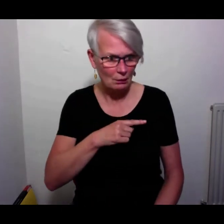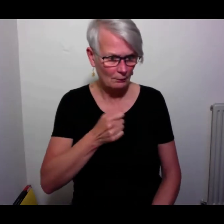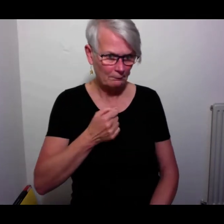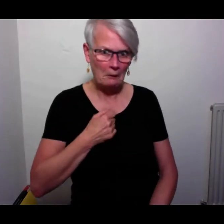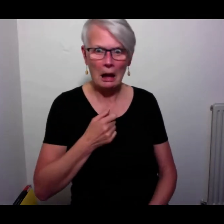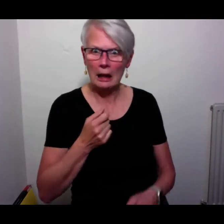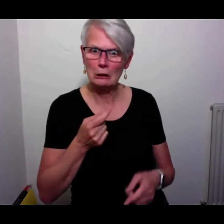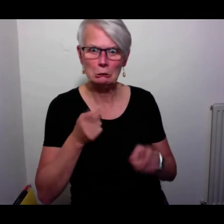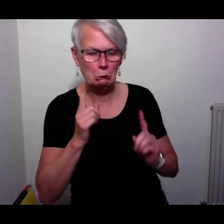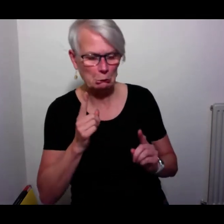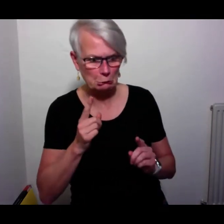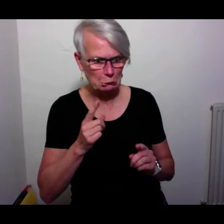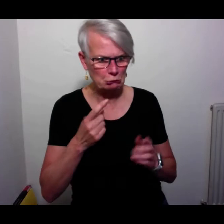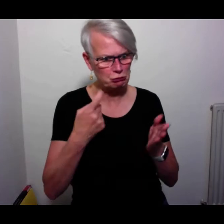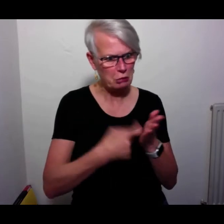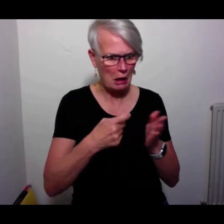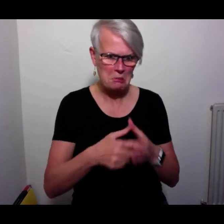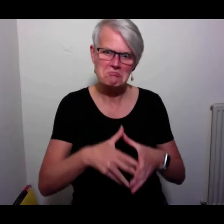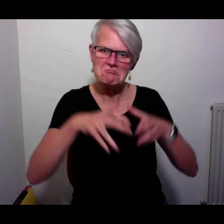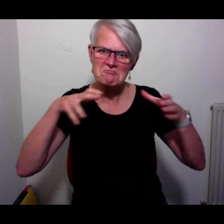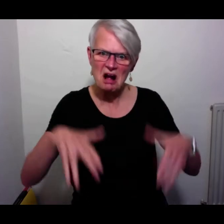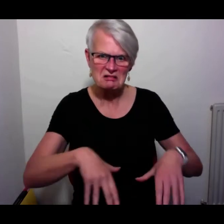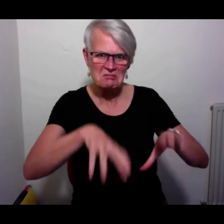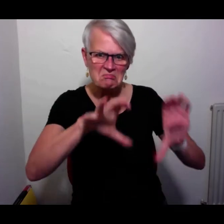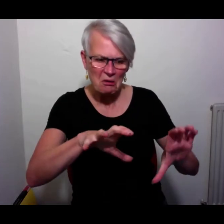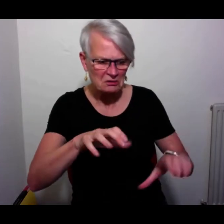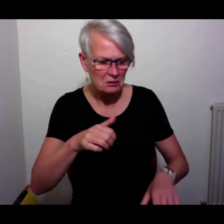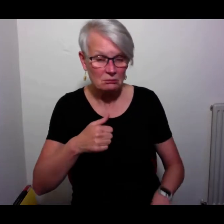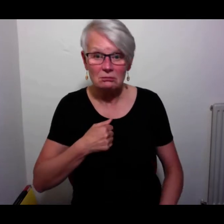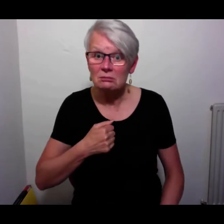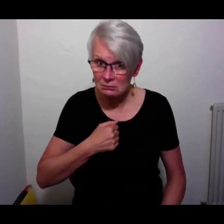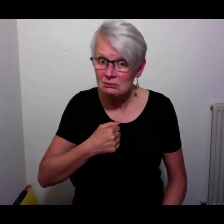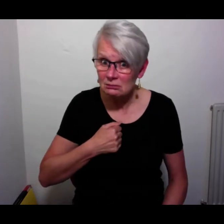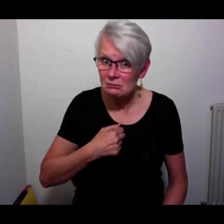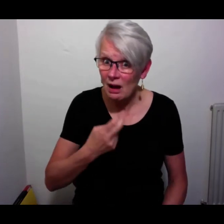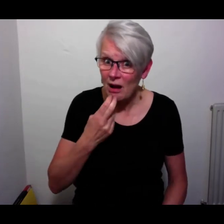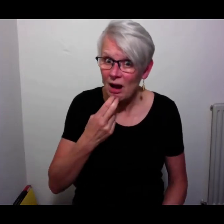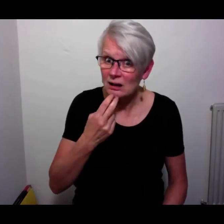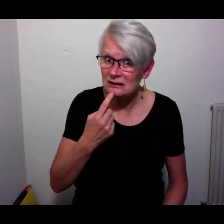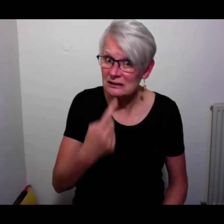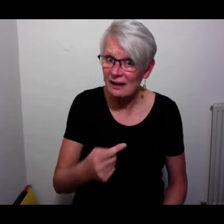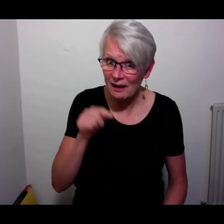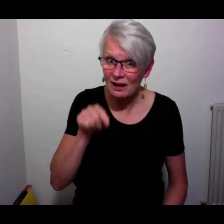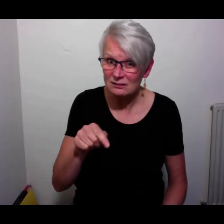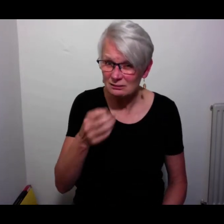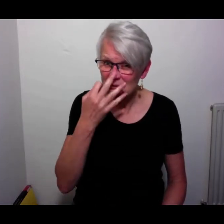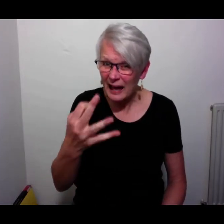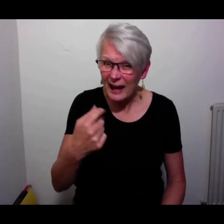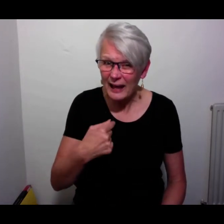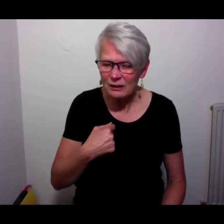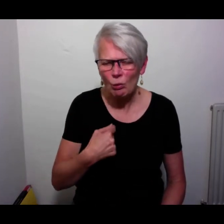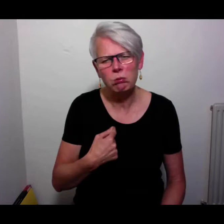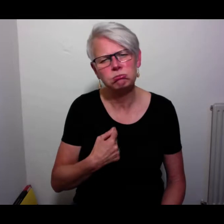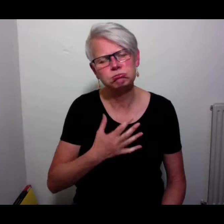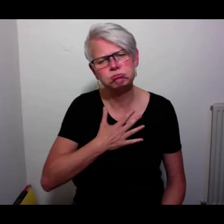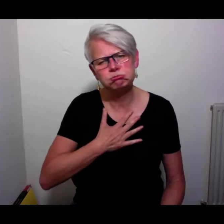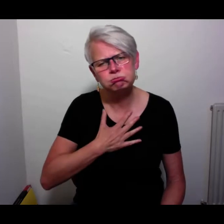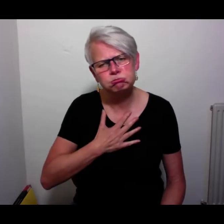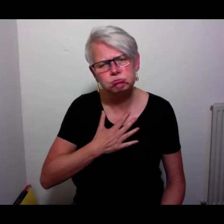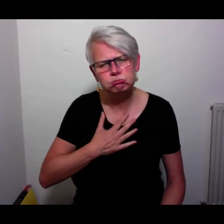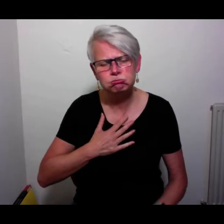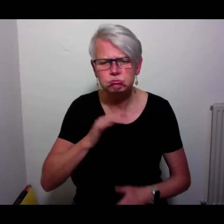hasn't Raquelle got a big bottom? That's what my auntie said when I was 8. My poor little face burned.